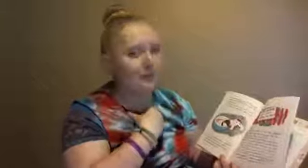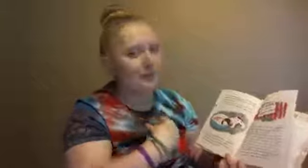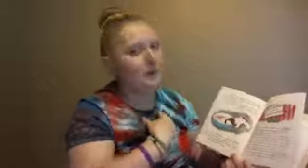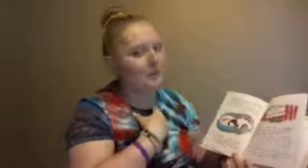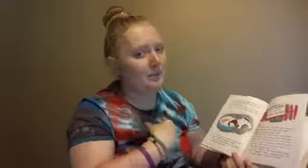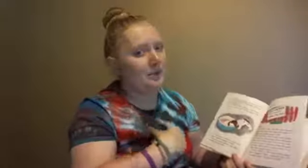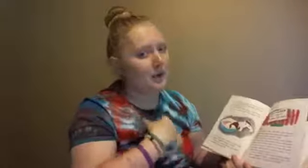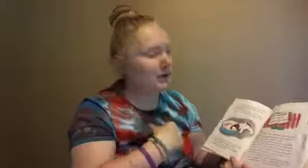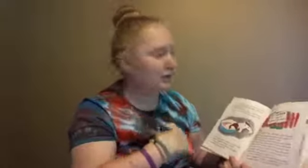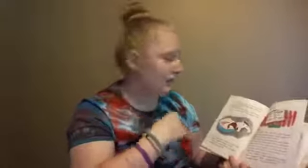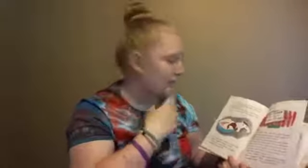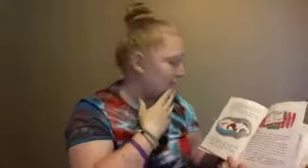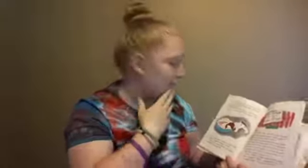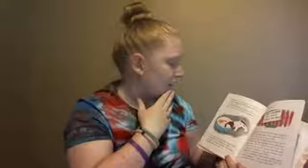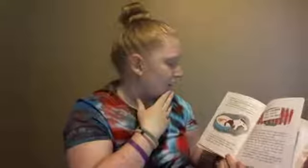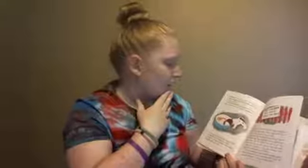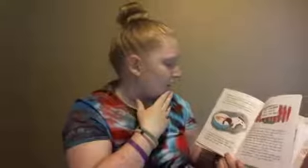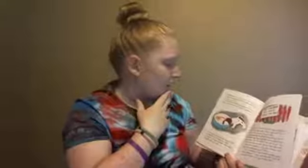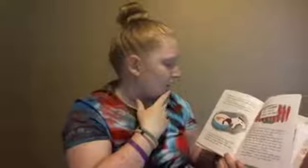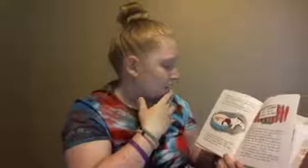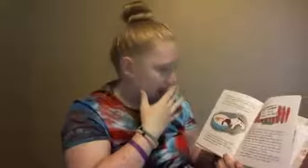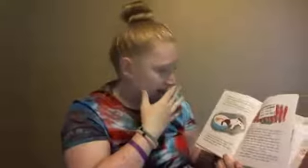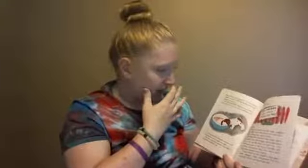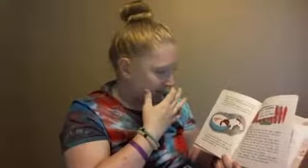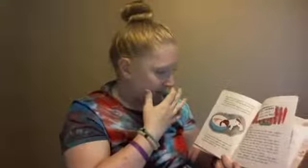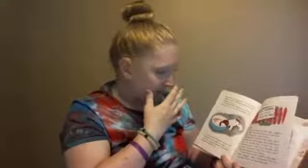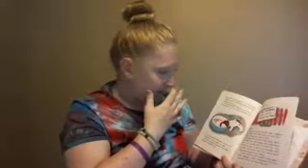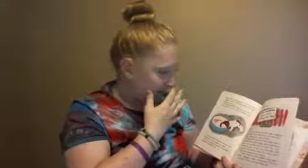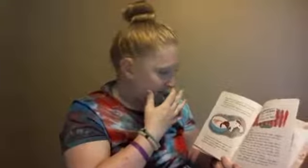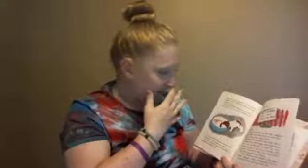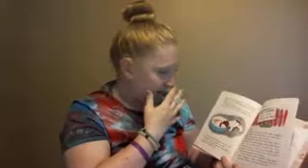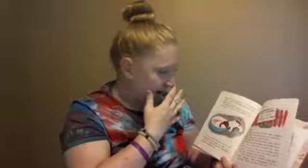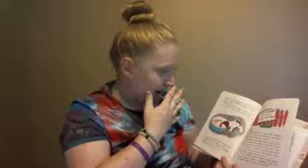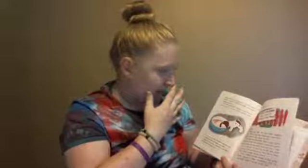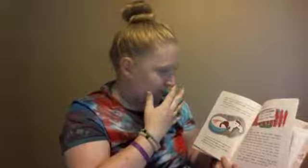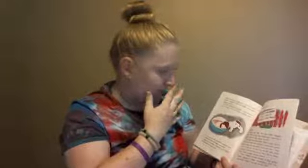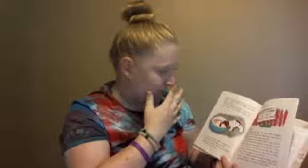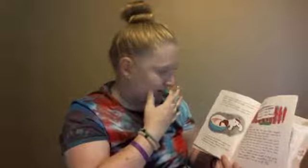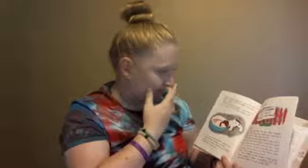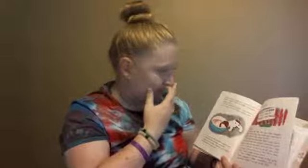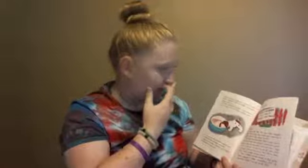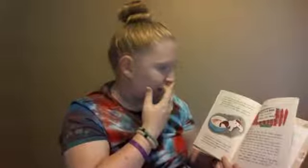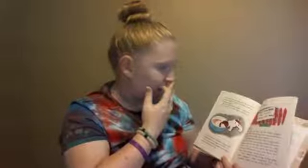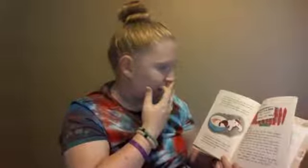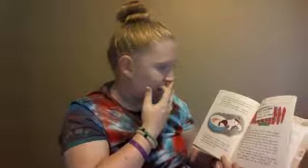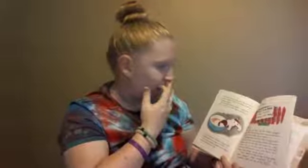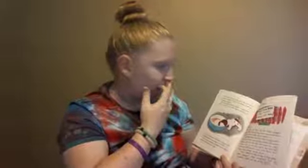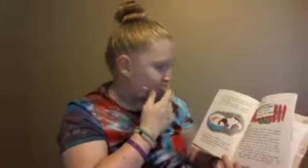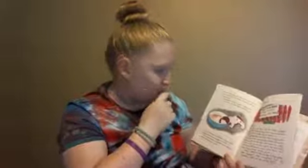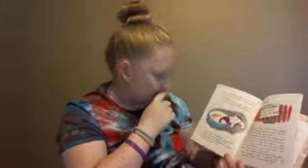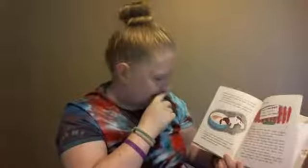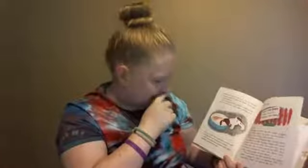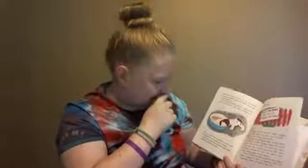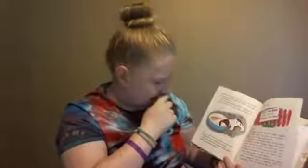they're probably hungry. But the Pokey little puppy came home after everyone else was sound asleep, and he